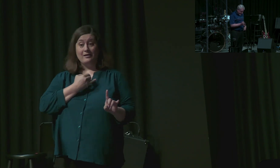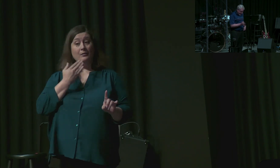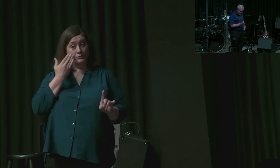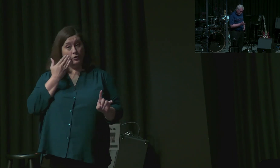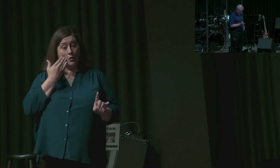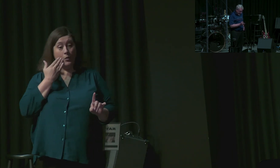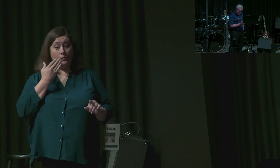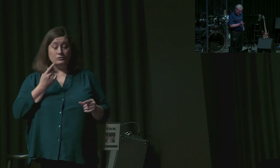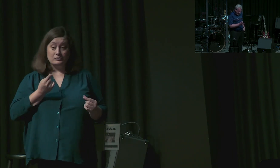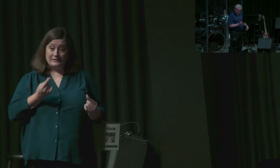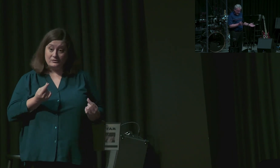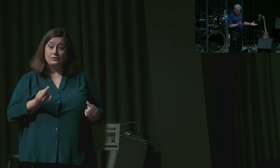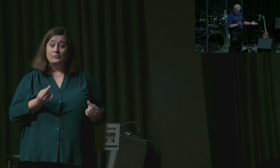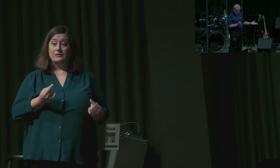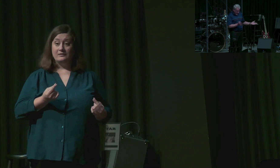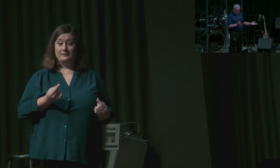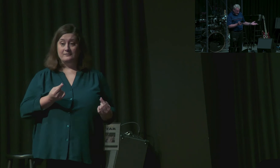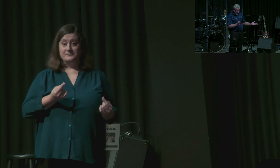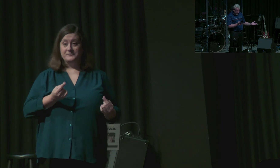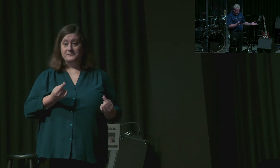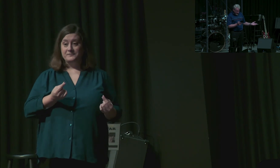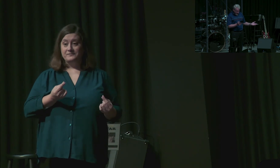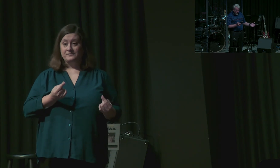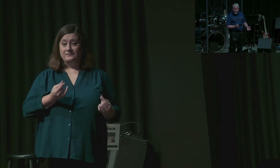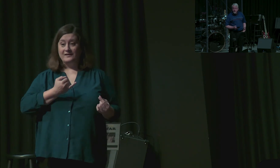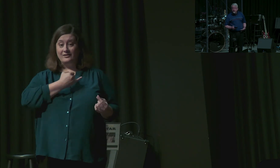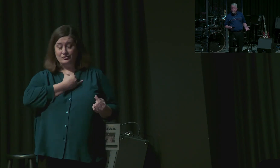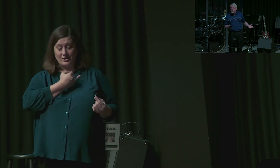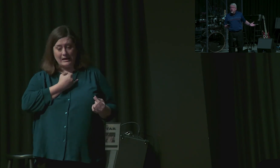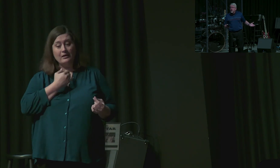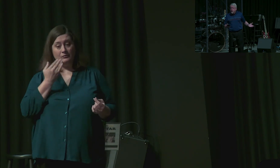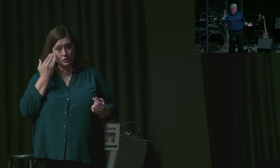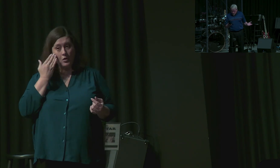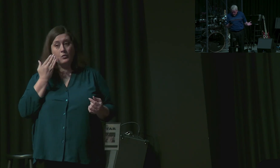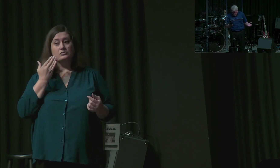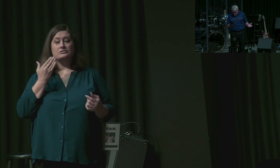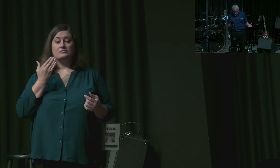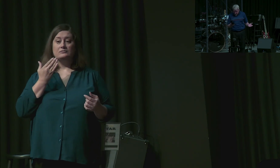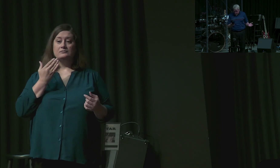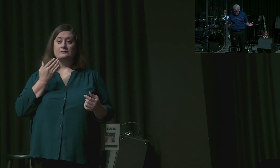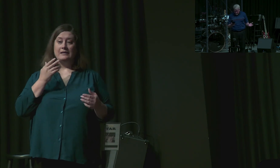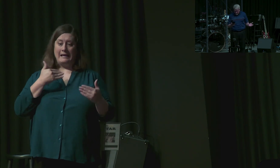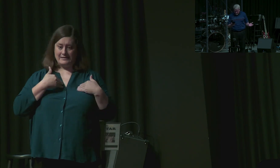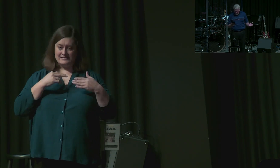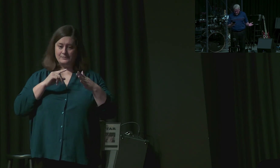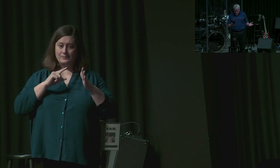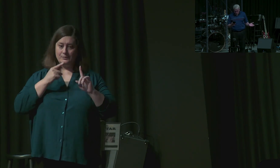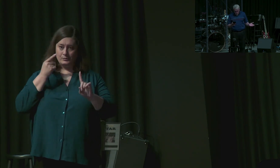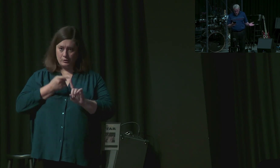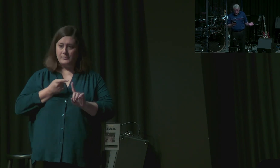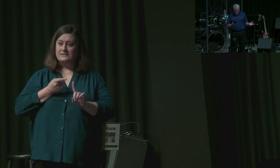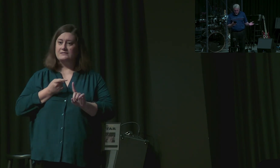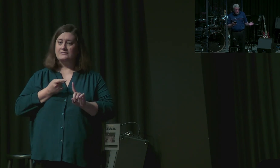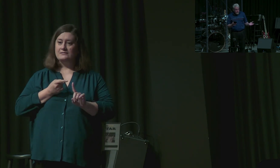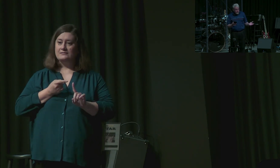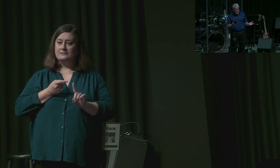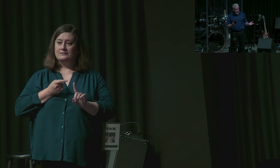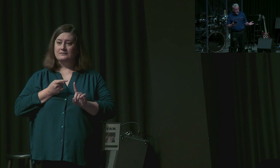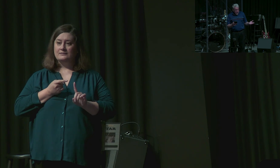of God's ways. He knows that he has reversed his hands, and he's done it on purpose. Don't move